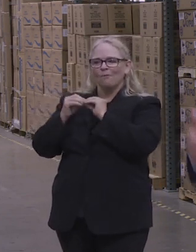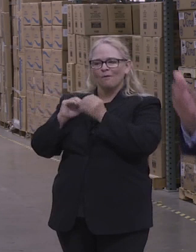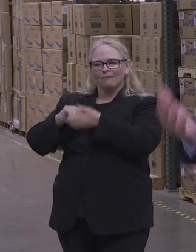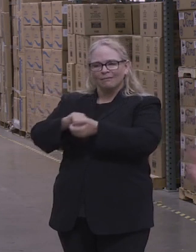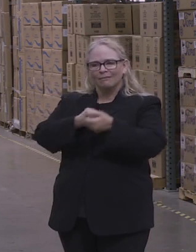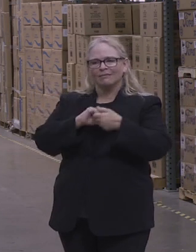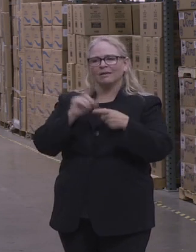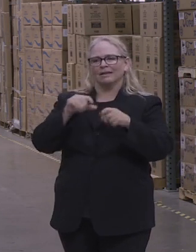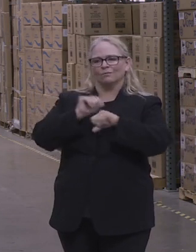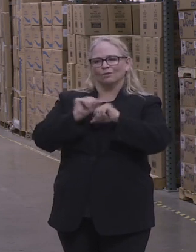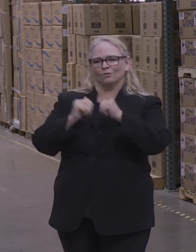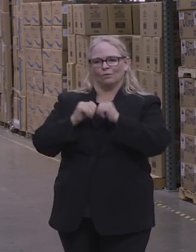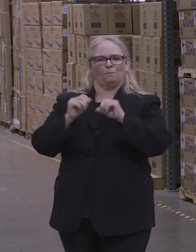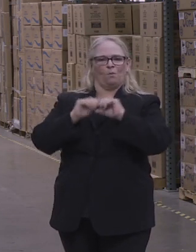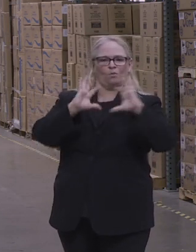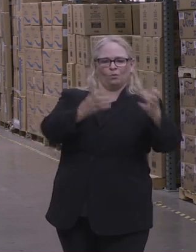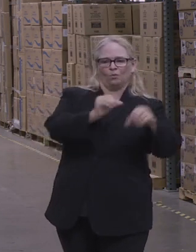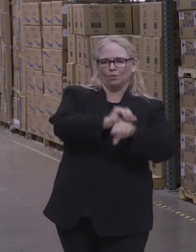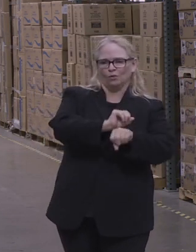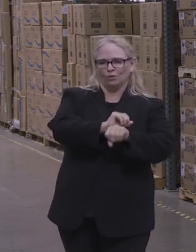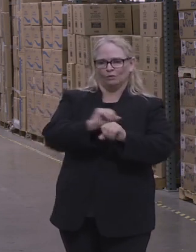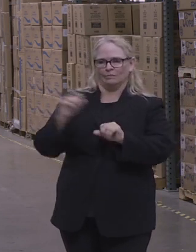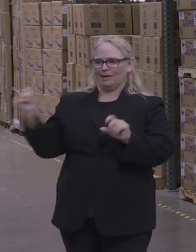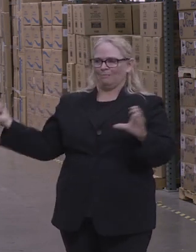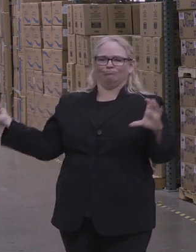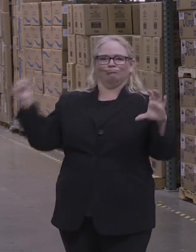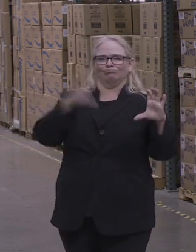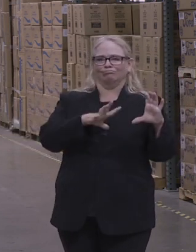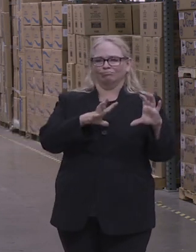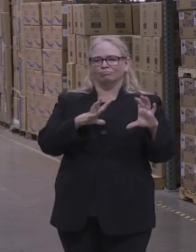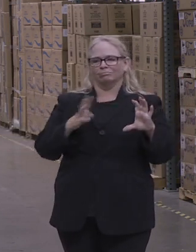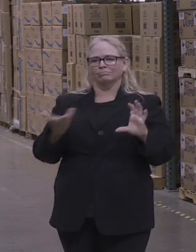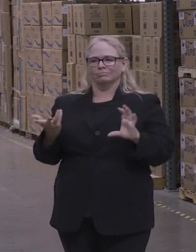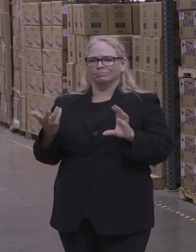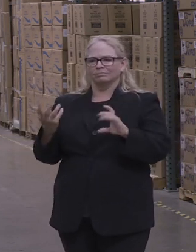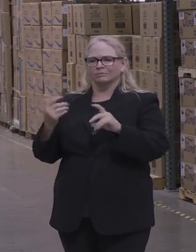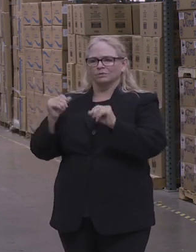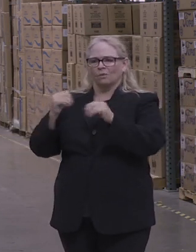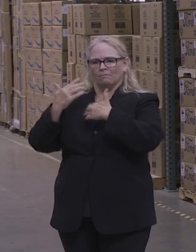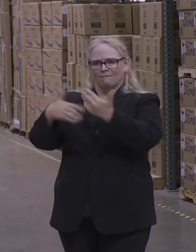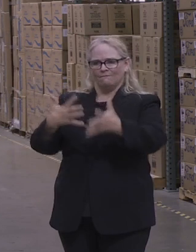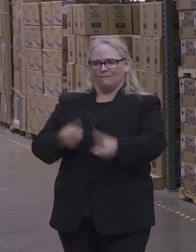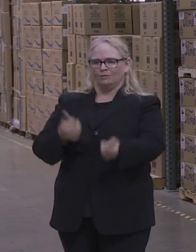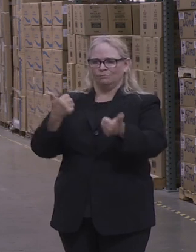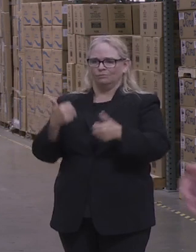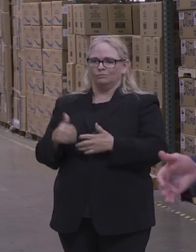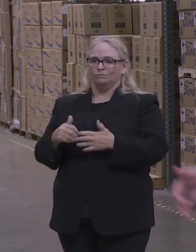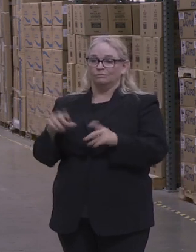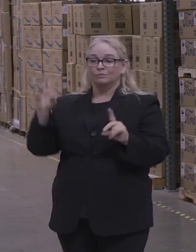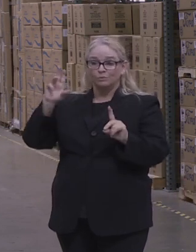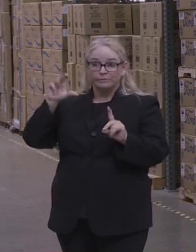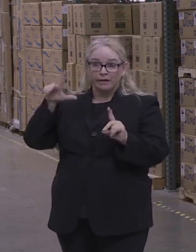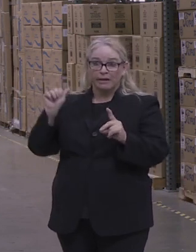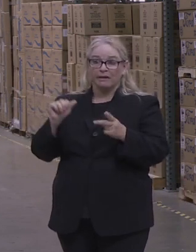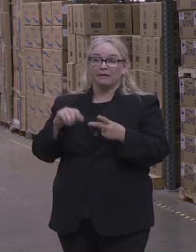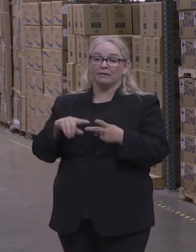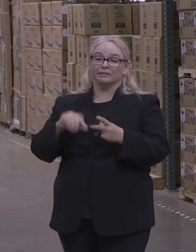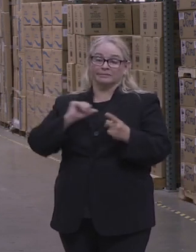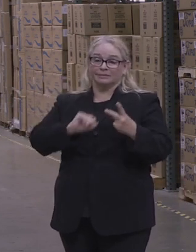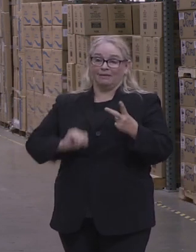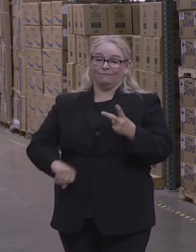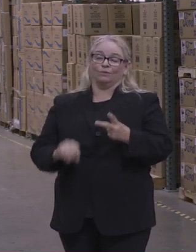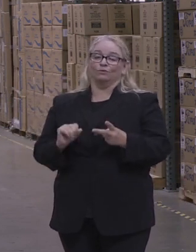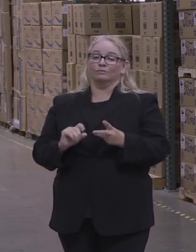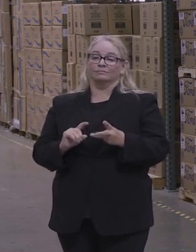be announcing more formally, efforts that have been underway for some time. UCLA, Stanford, other